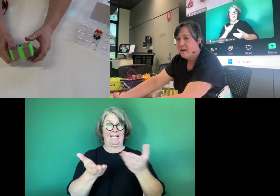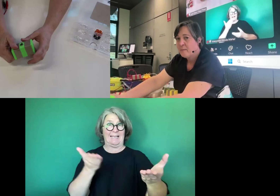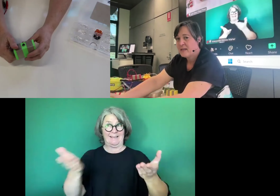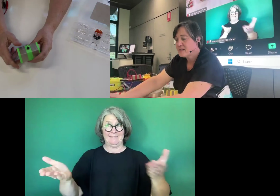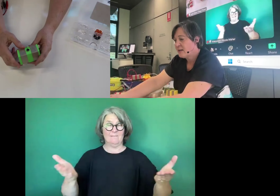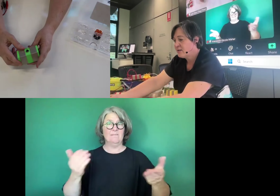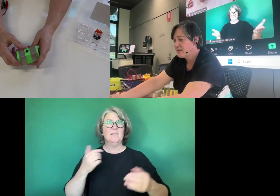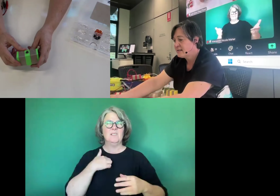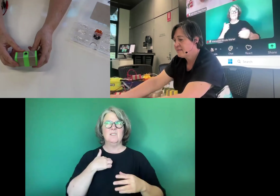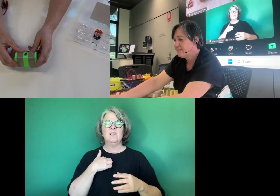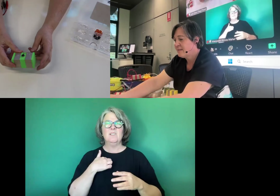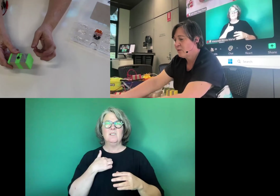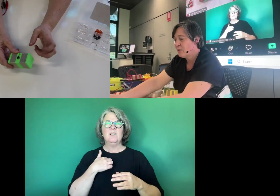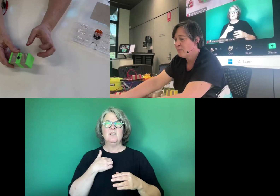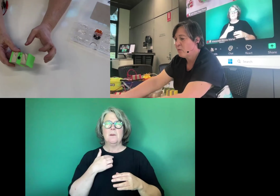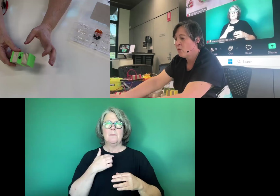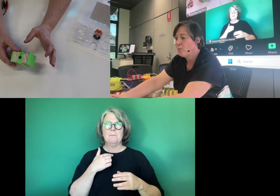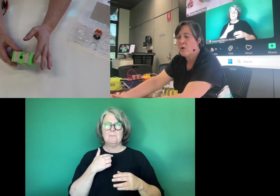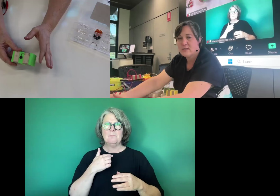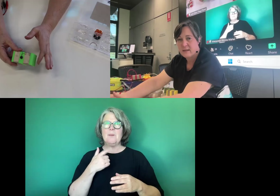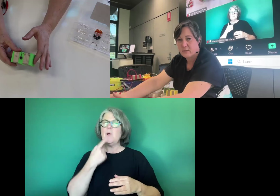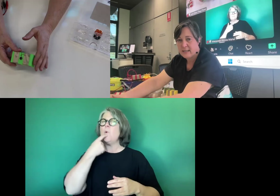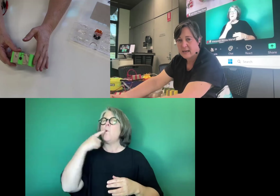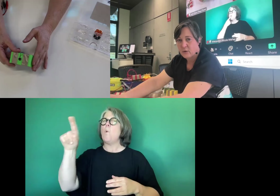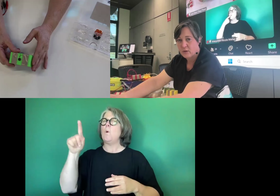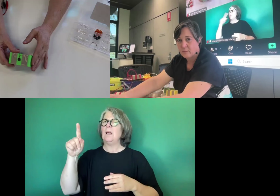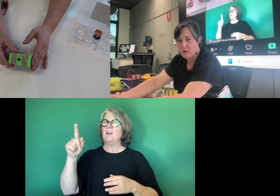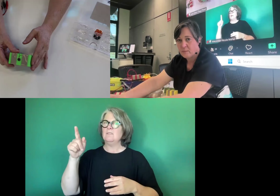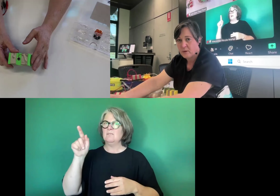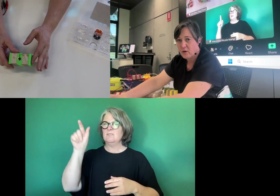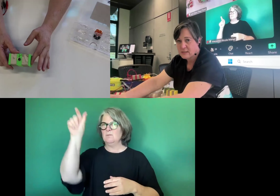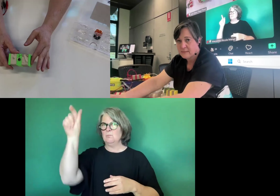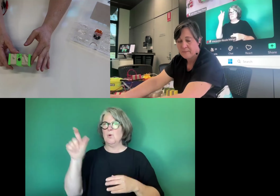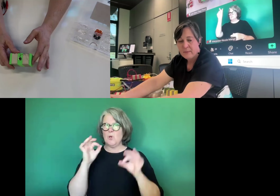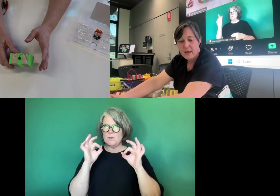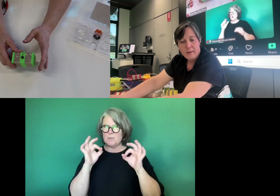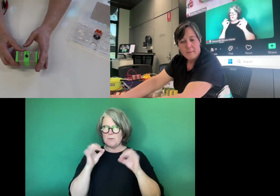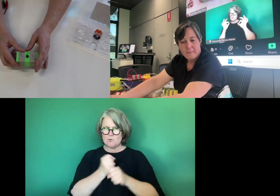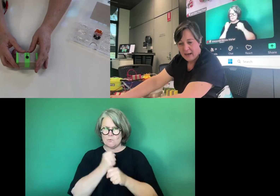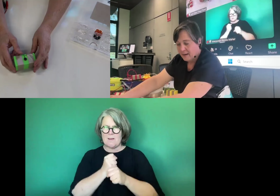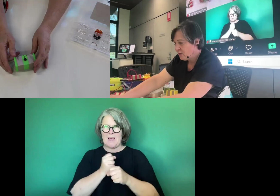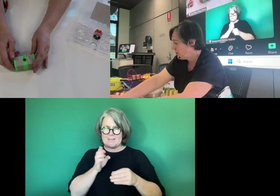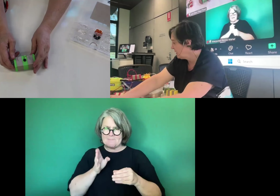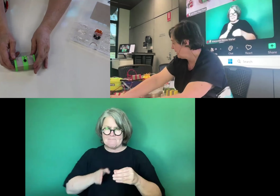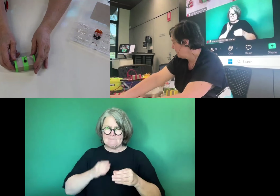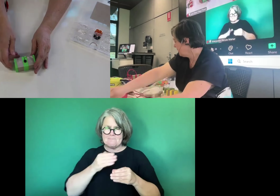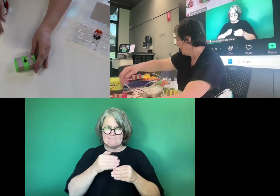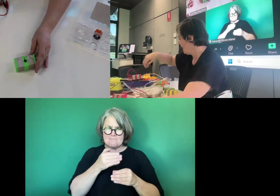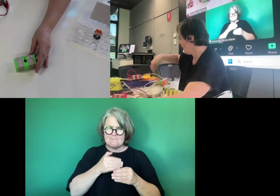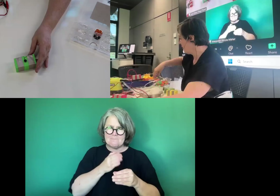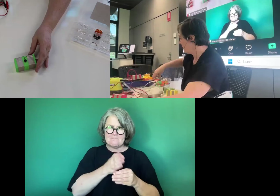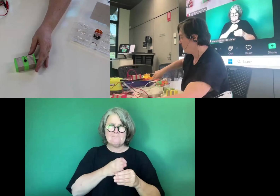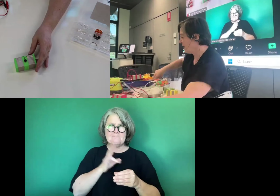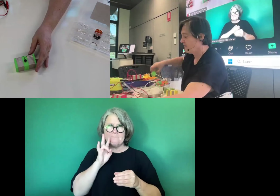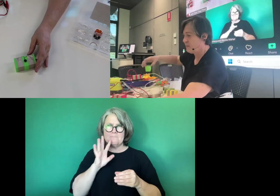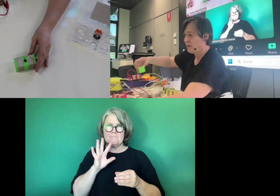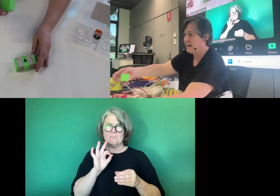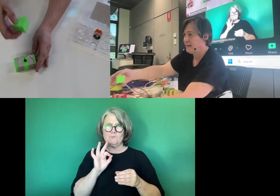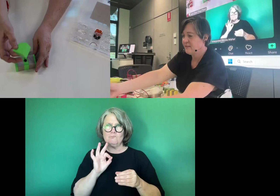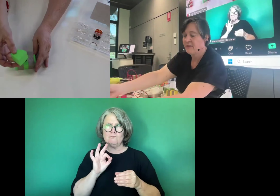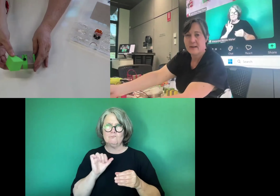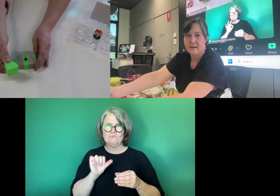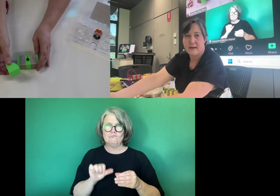cut because I use mostly the rectangle blocks. But you can get, everyone will